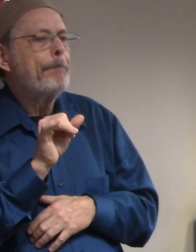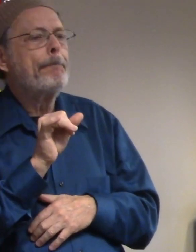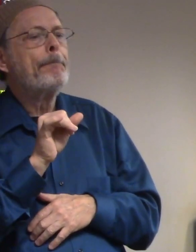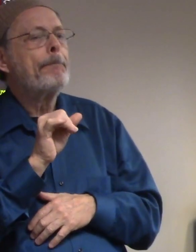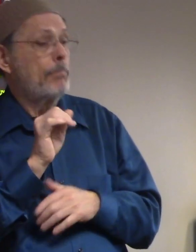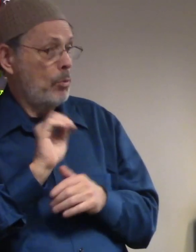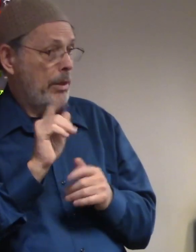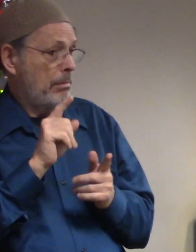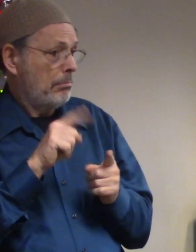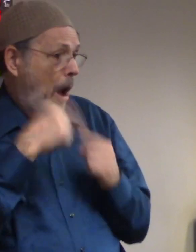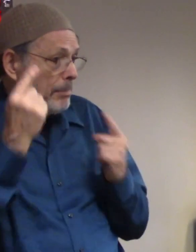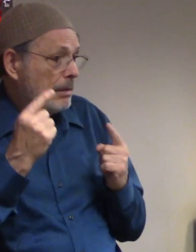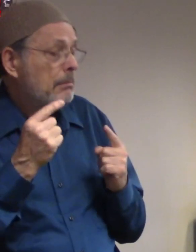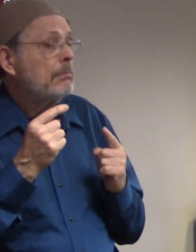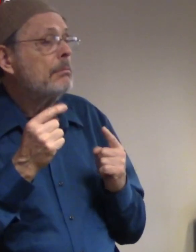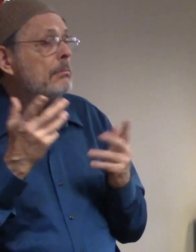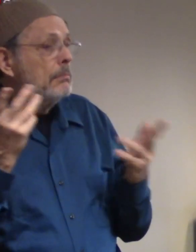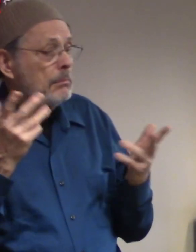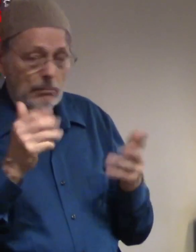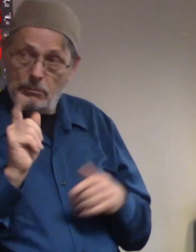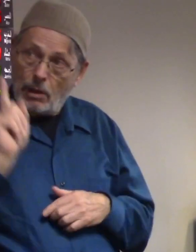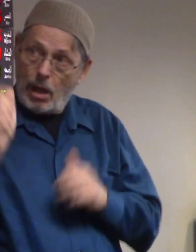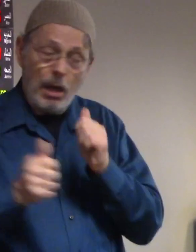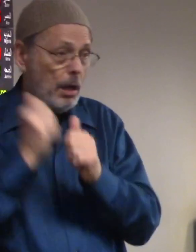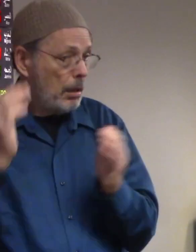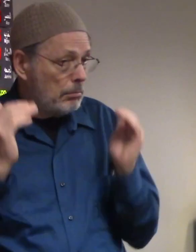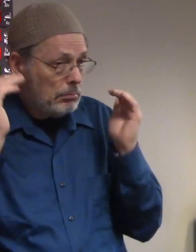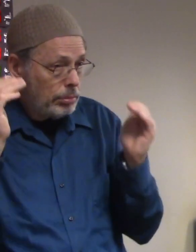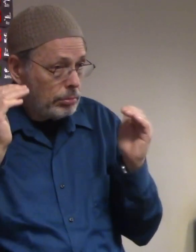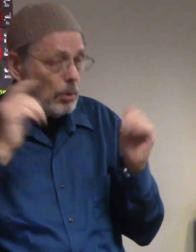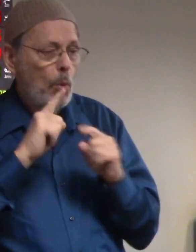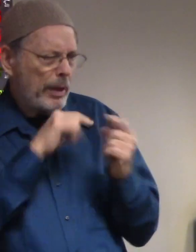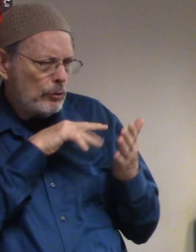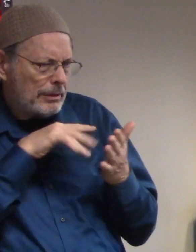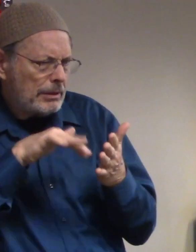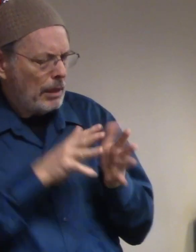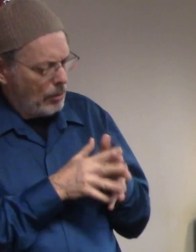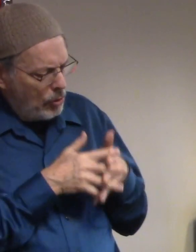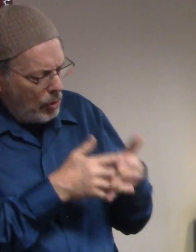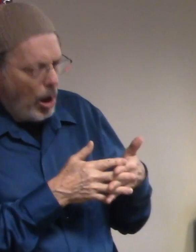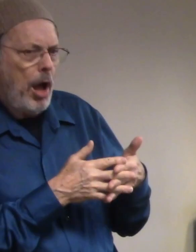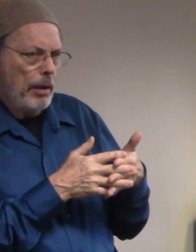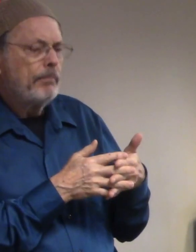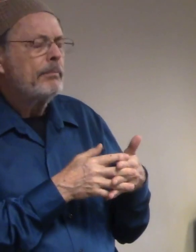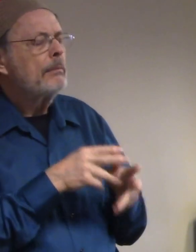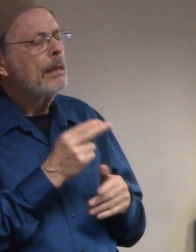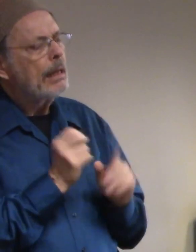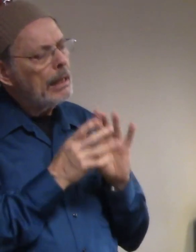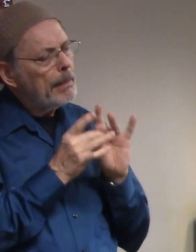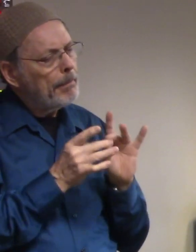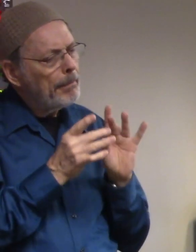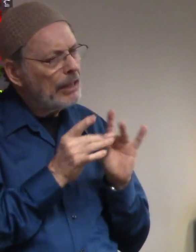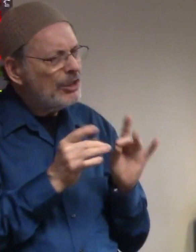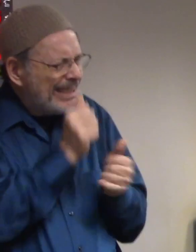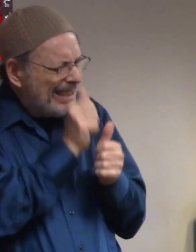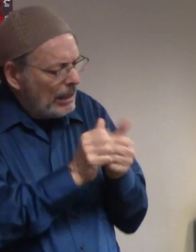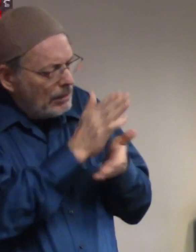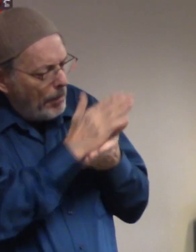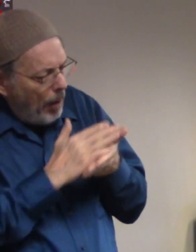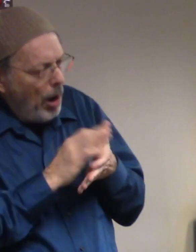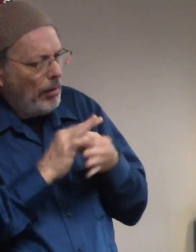with the opposite, Allah subhanahu wa ta'ala, out of his love, when you study the Quran, he mentions the Prophet sallallahu alaihi wasallam body part by body